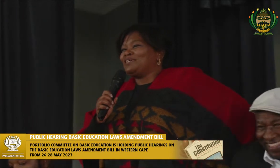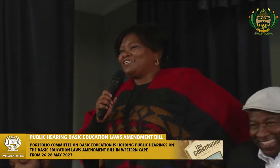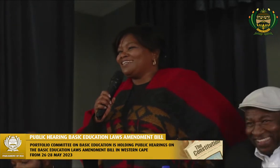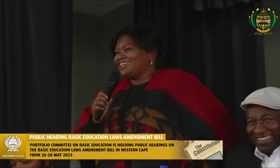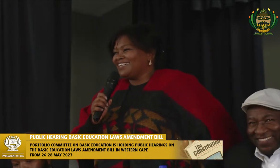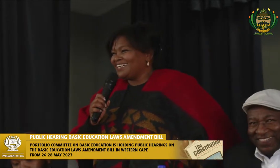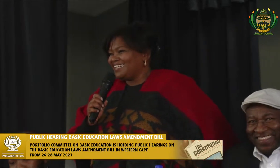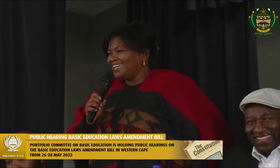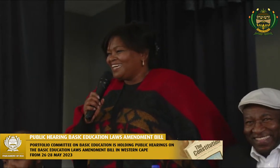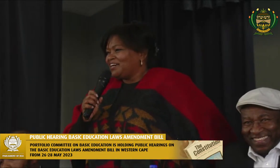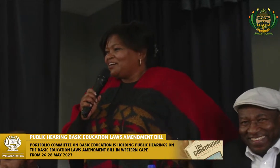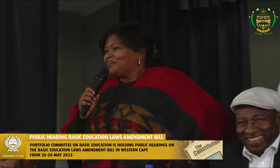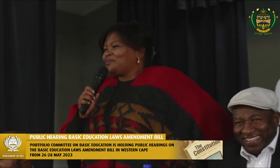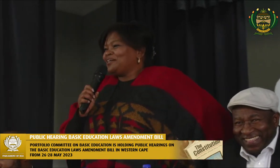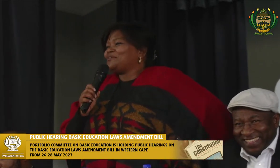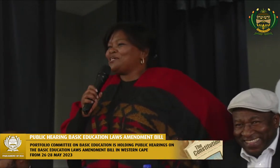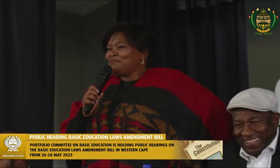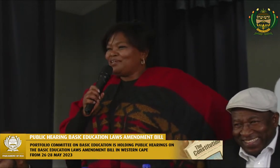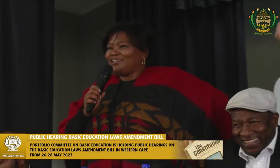Goeiemiddag.